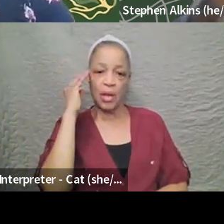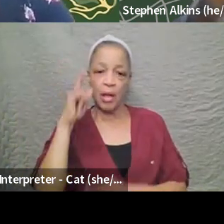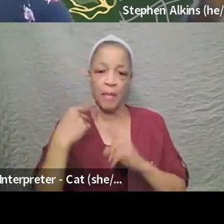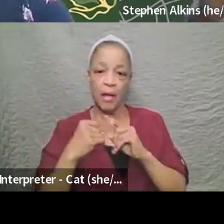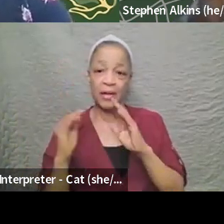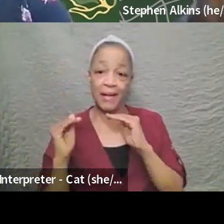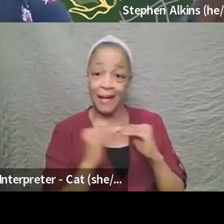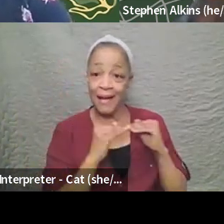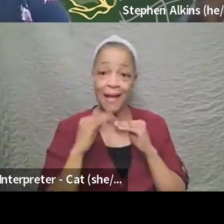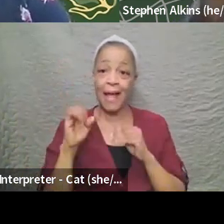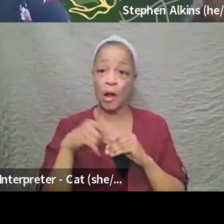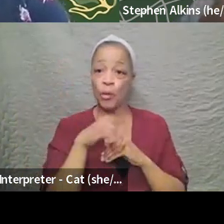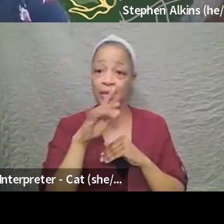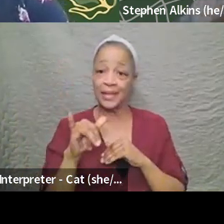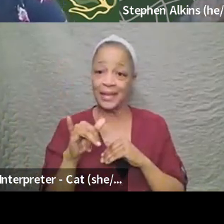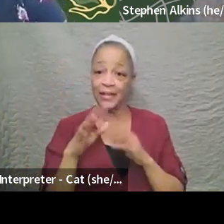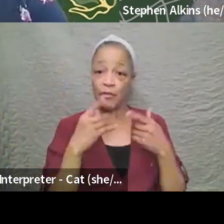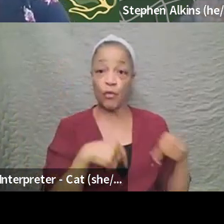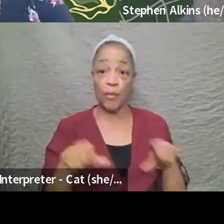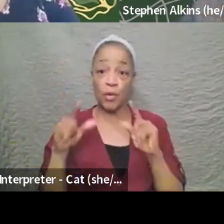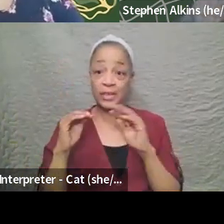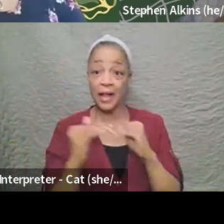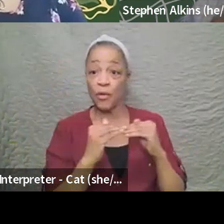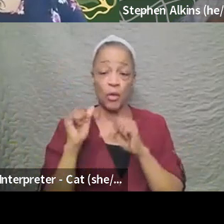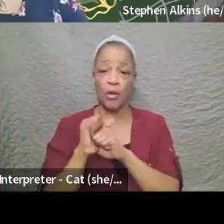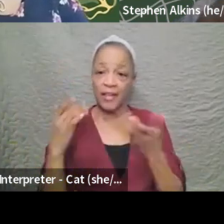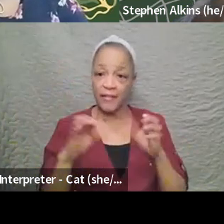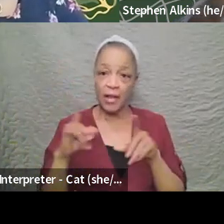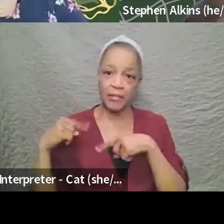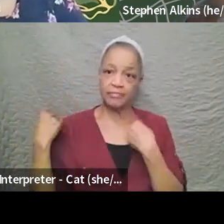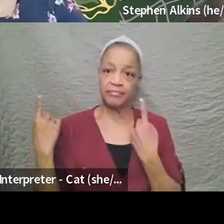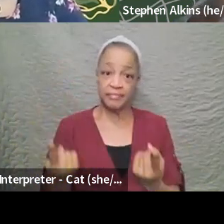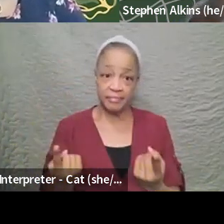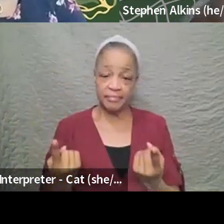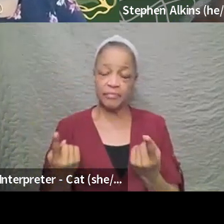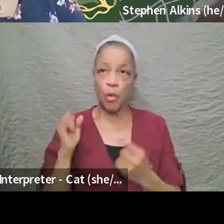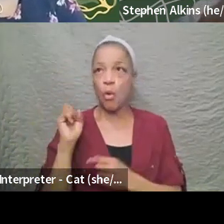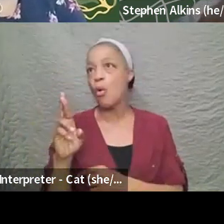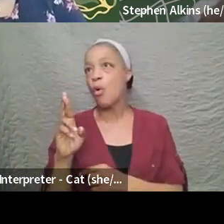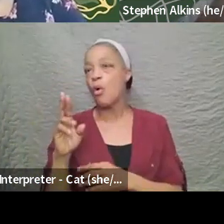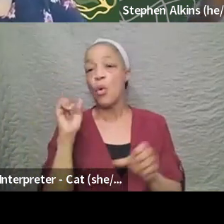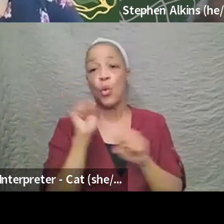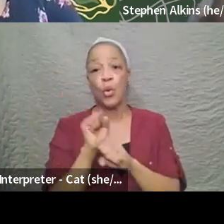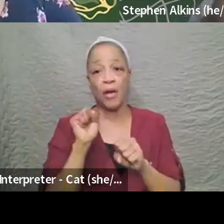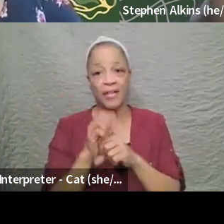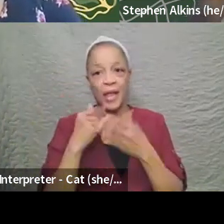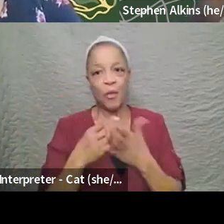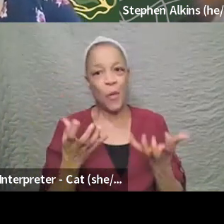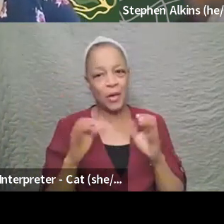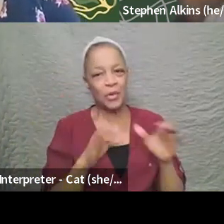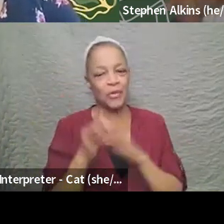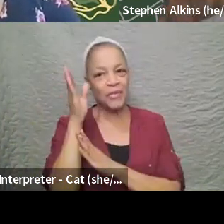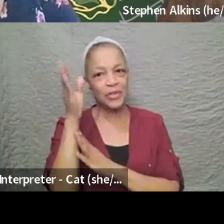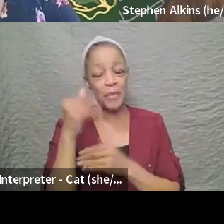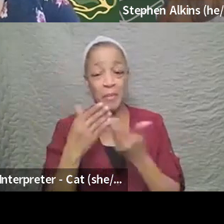equity, whether it be equity frameworks, work that they've done in the past, or work that they would like to do, but may